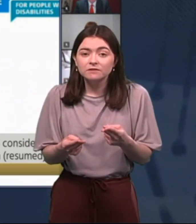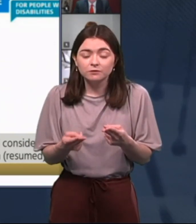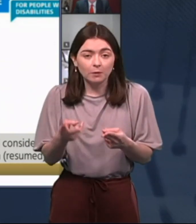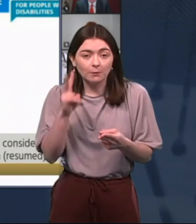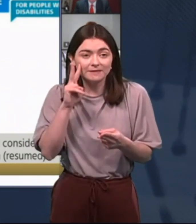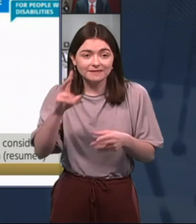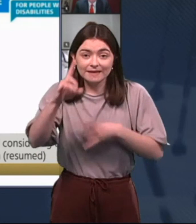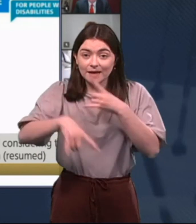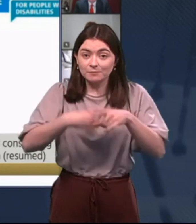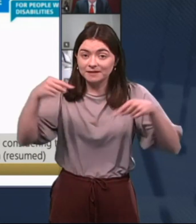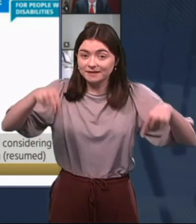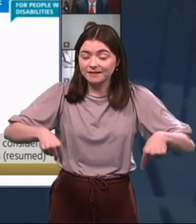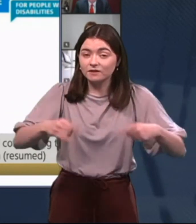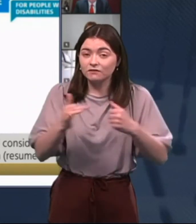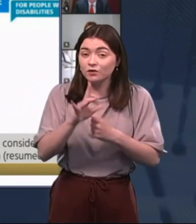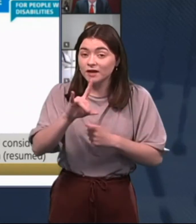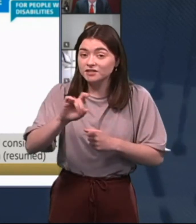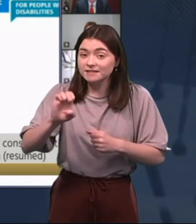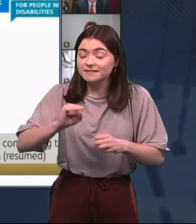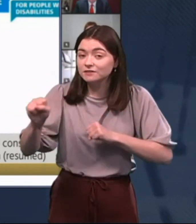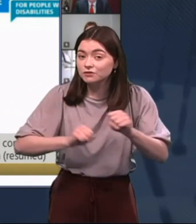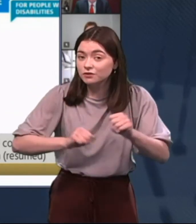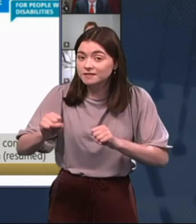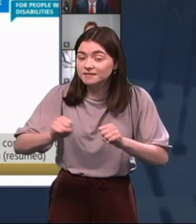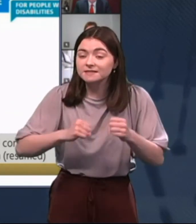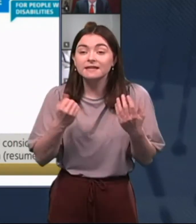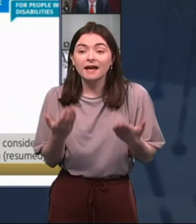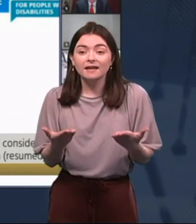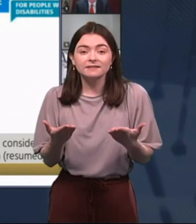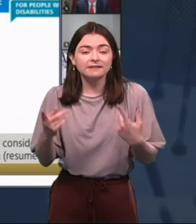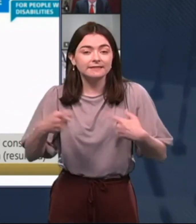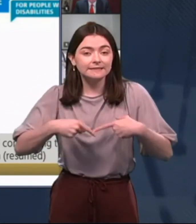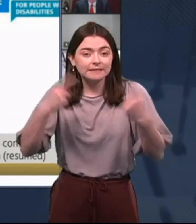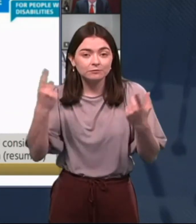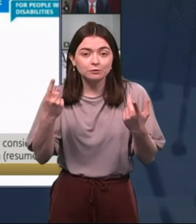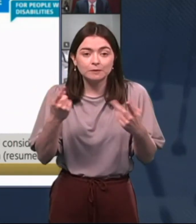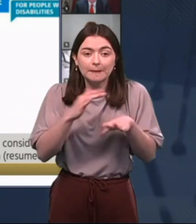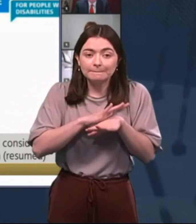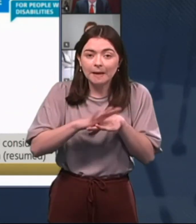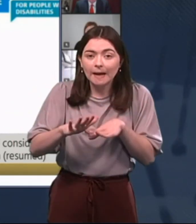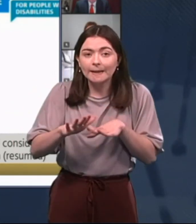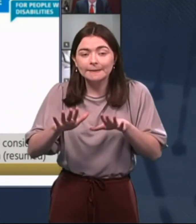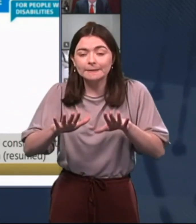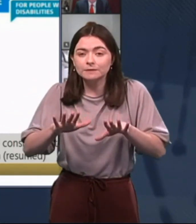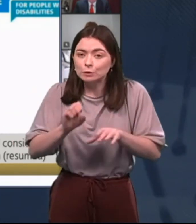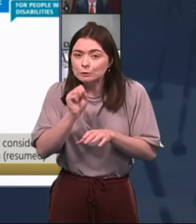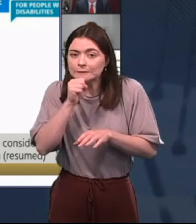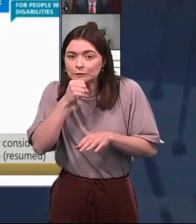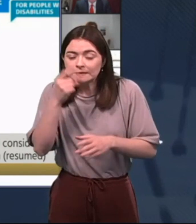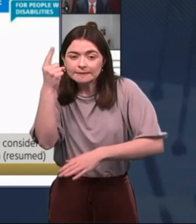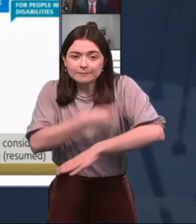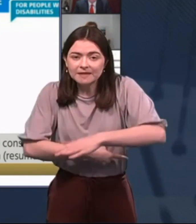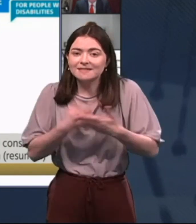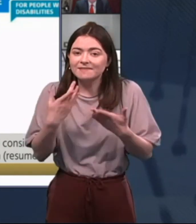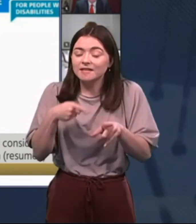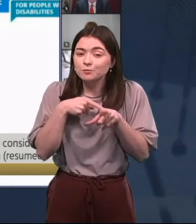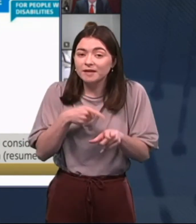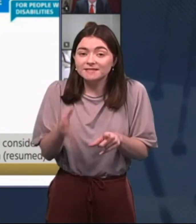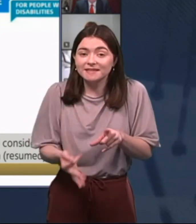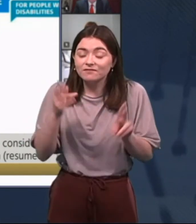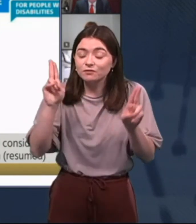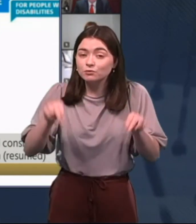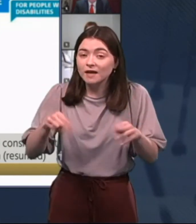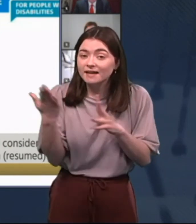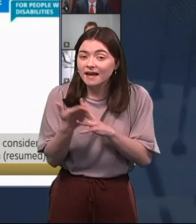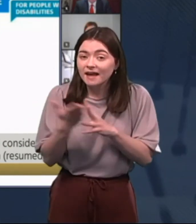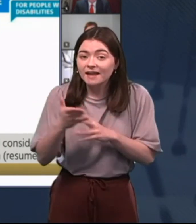we see here in terms of HSE services, and that distinction between mild, moderate disability and that defining whether or not you can access